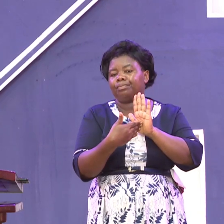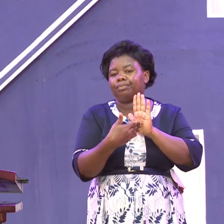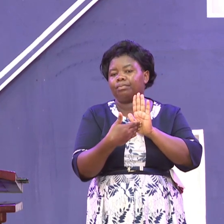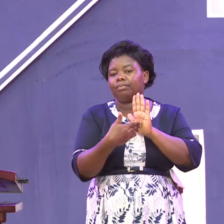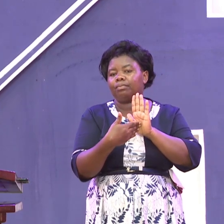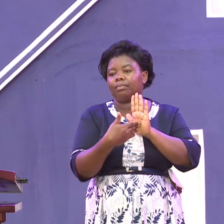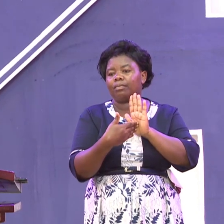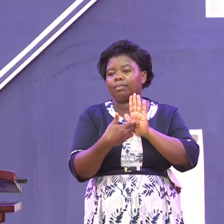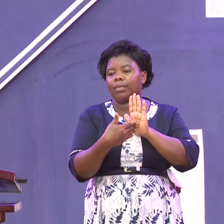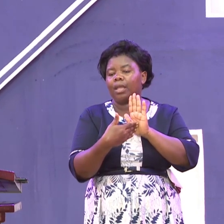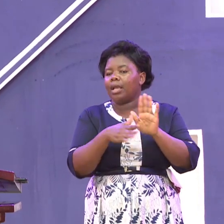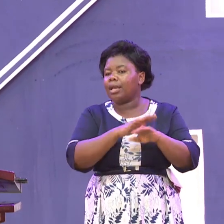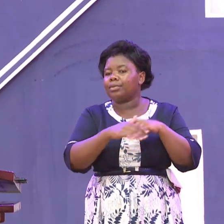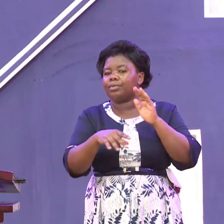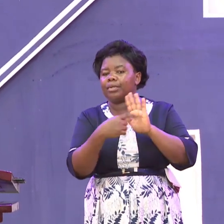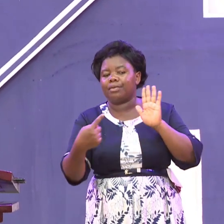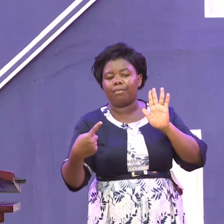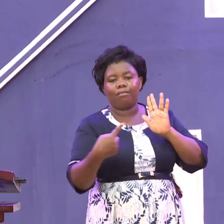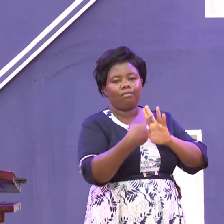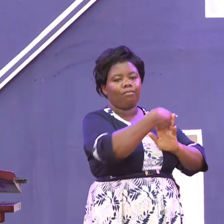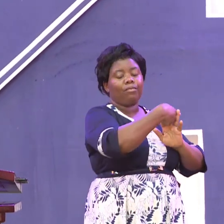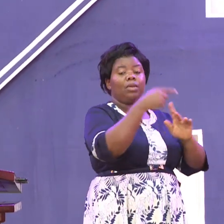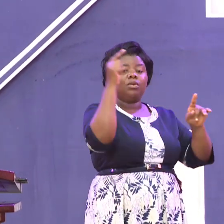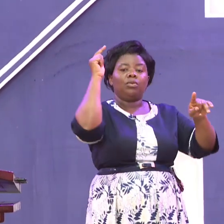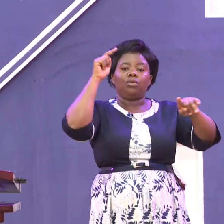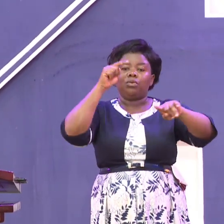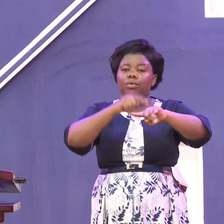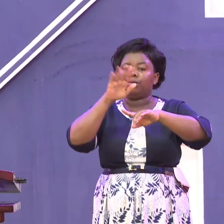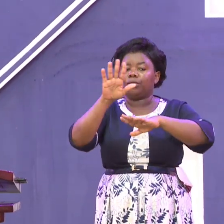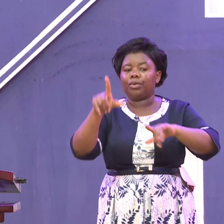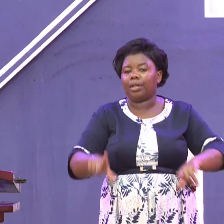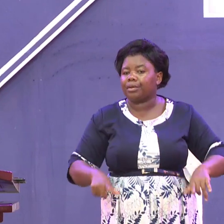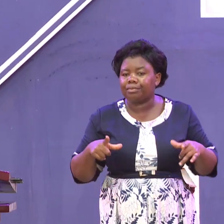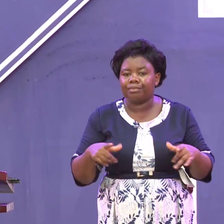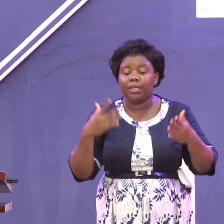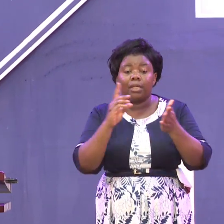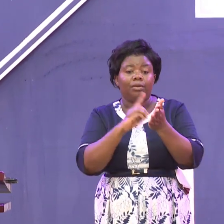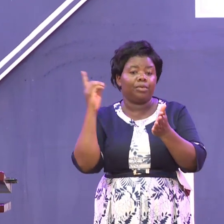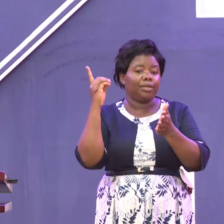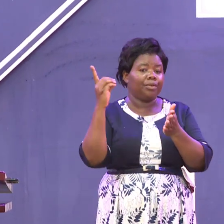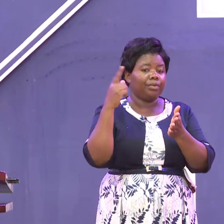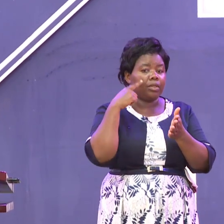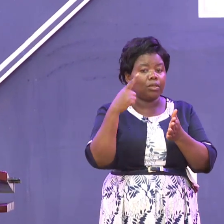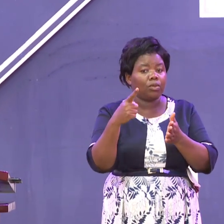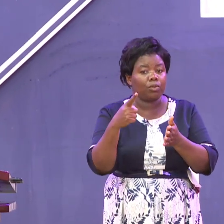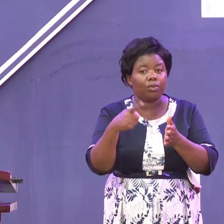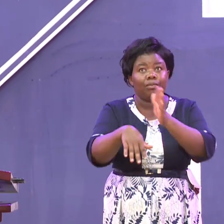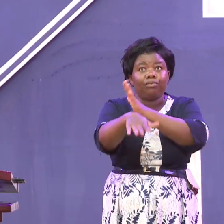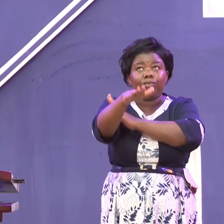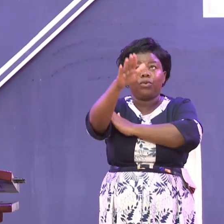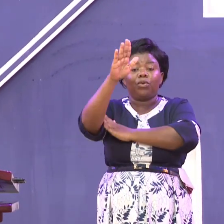it hits there. Nikata sobola kukutuukako. And then that arrow won't reach you. Kati Dawudi alabanga